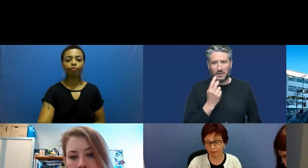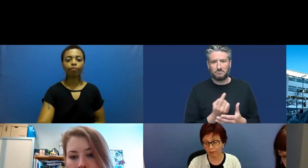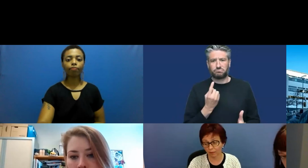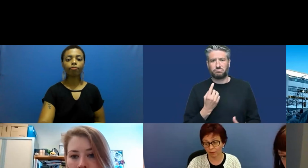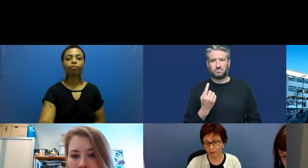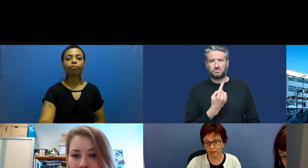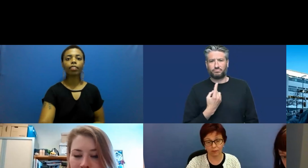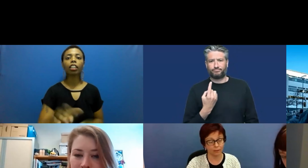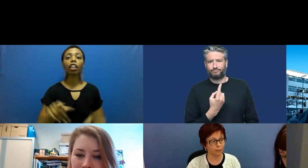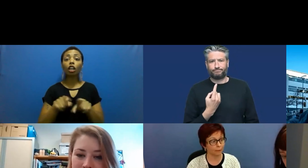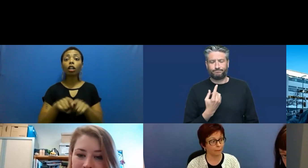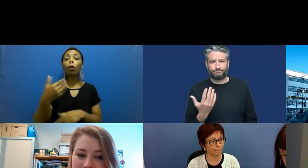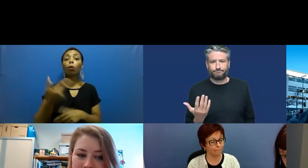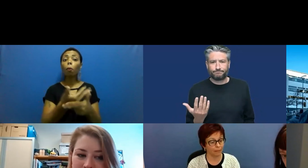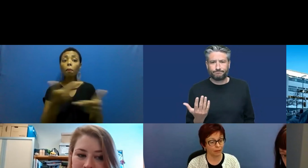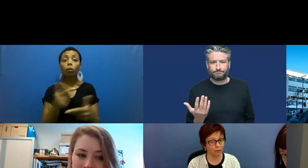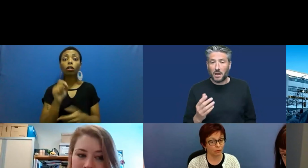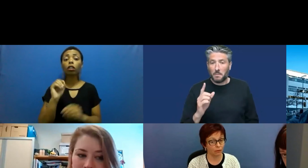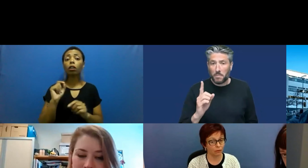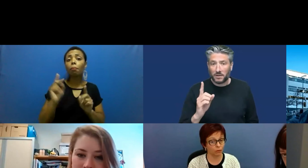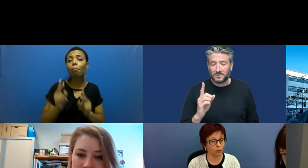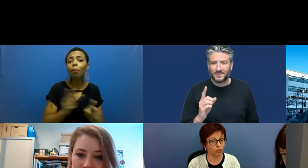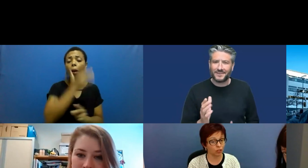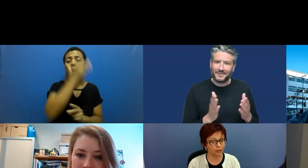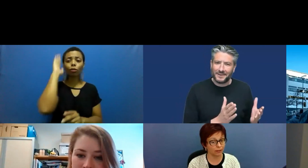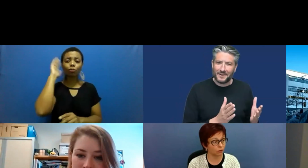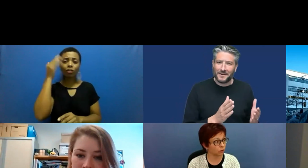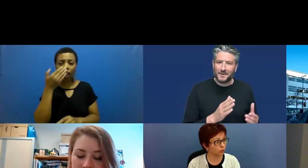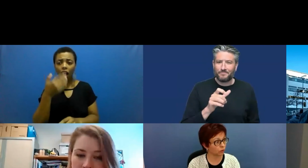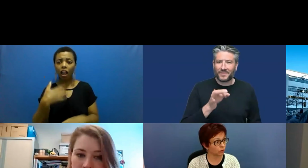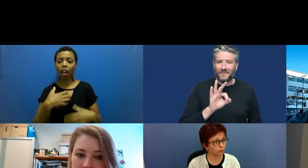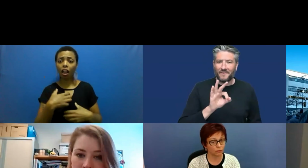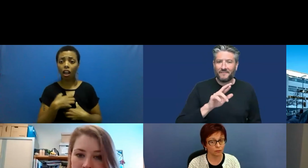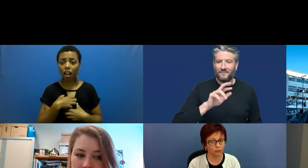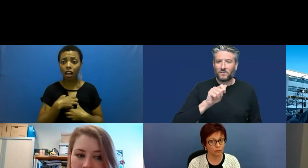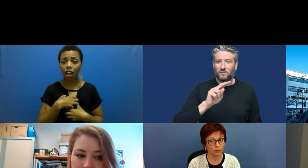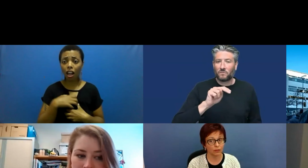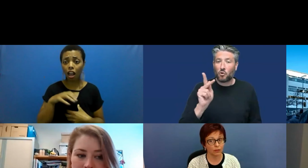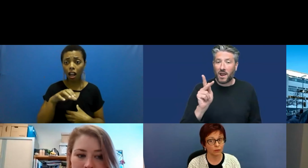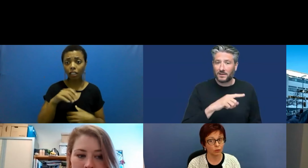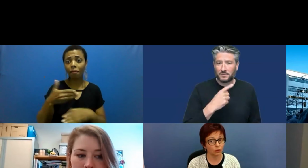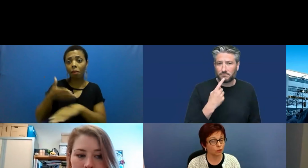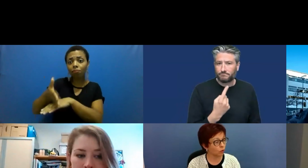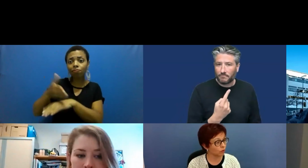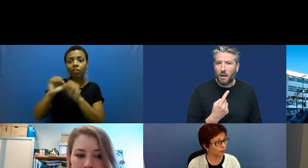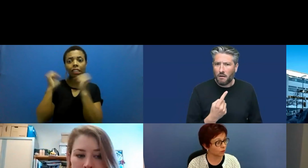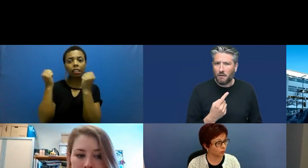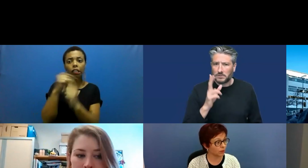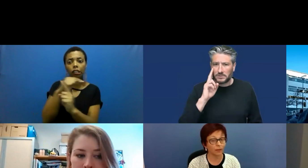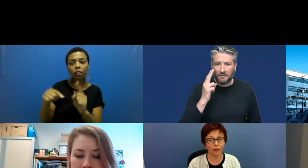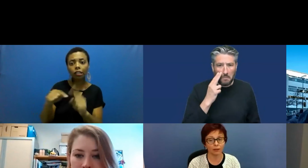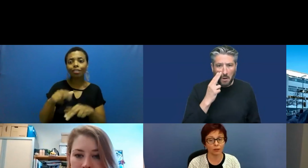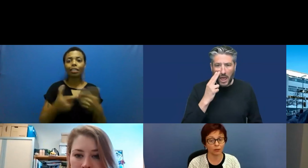seen so many people with deafblindness active on seminars and so on. So there's a lot